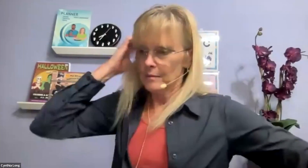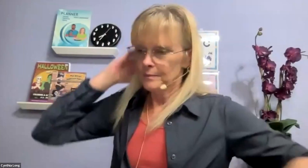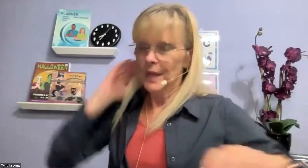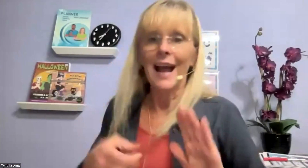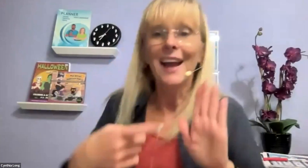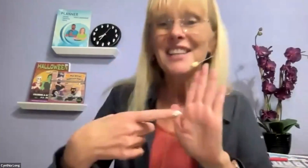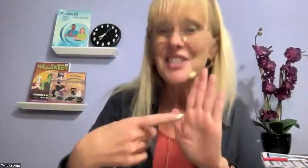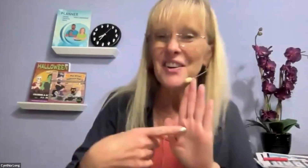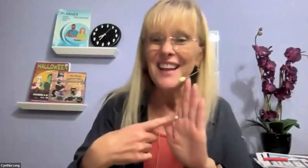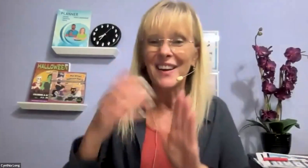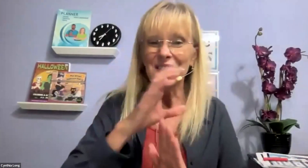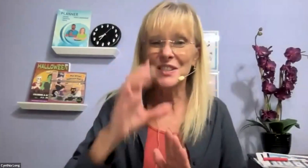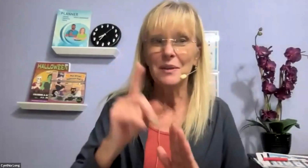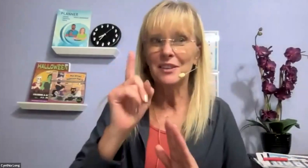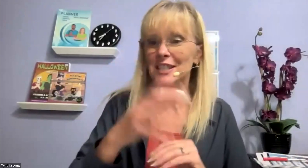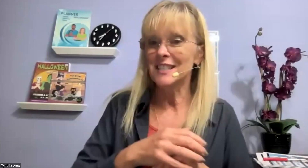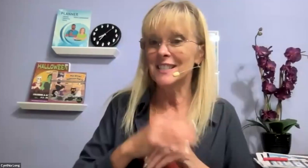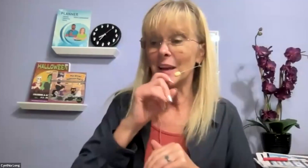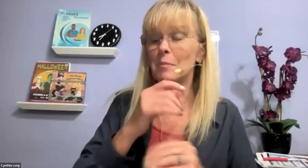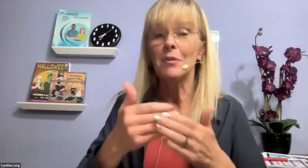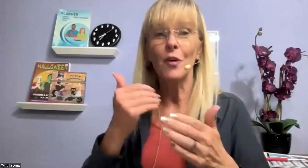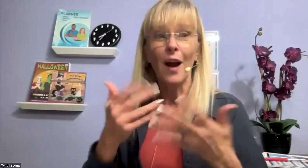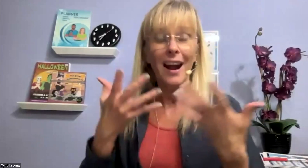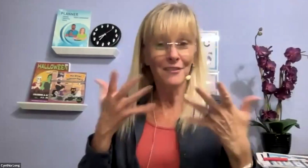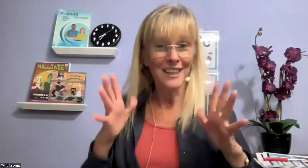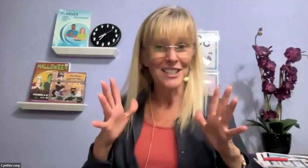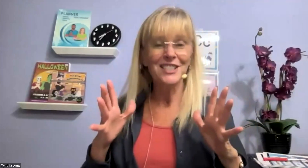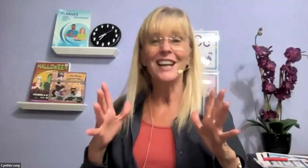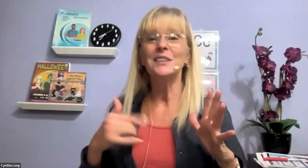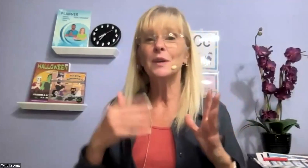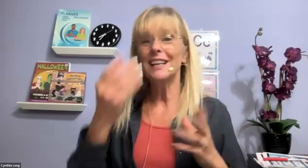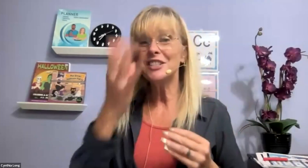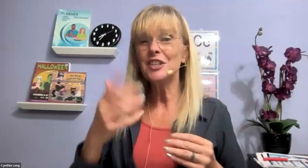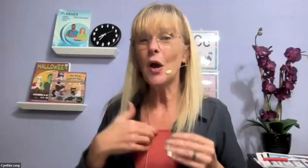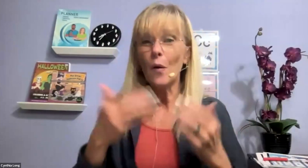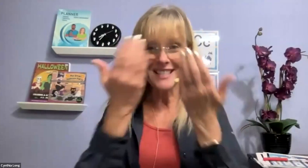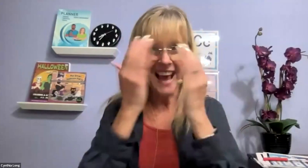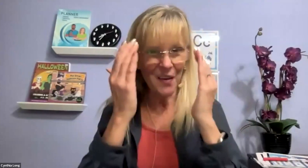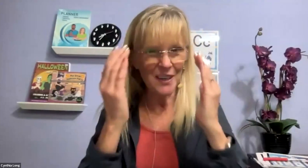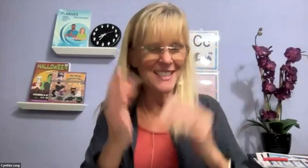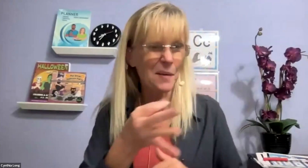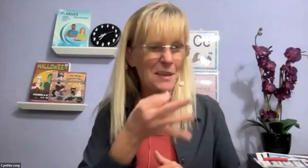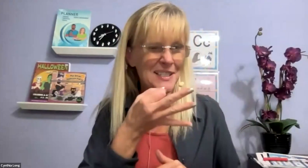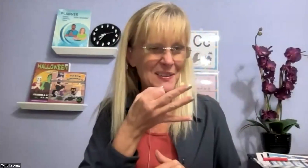And I can show you that on Zoom here just a second. But before I finish, I did want to let you know, because Halloween is coming